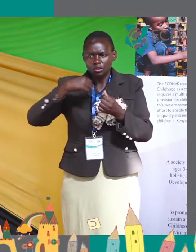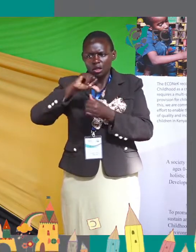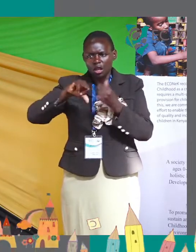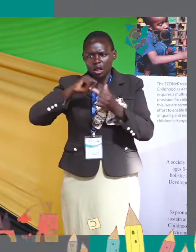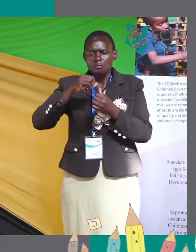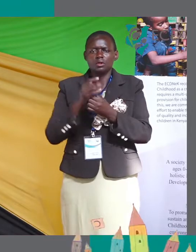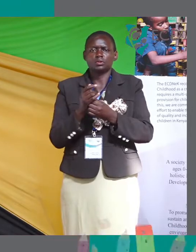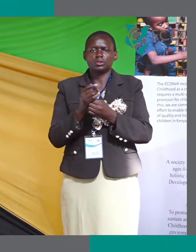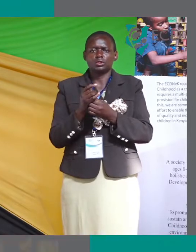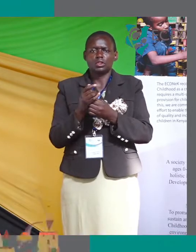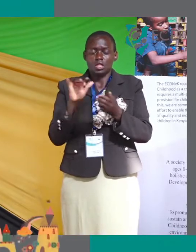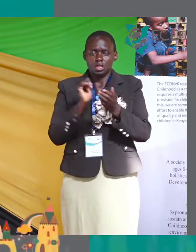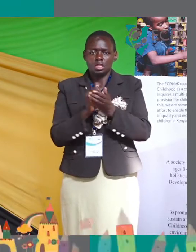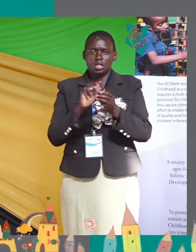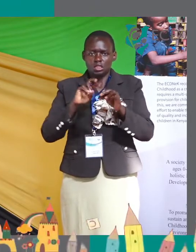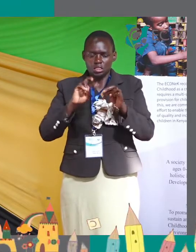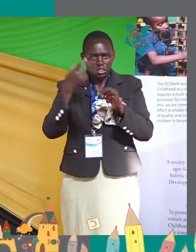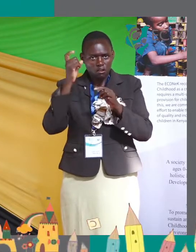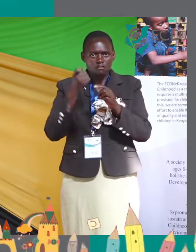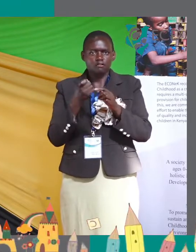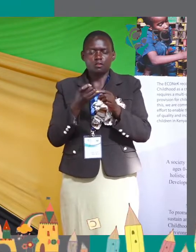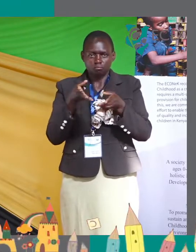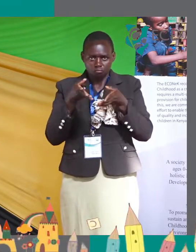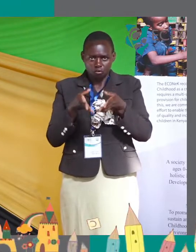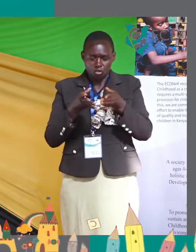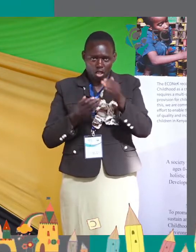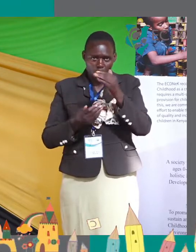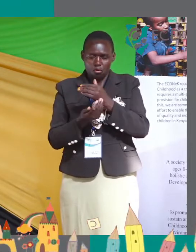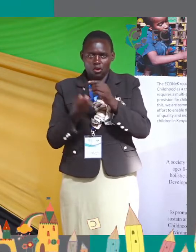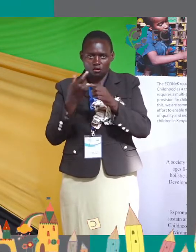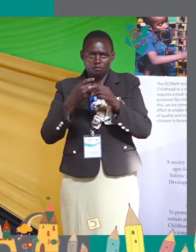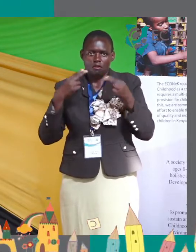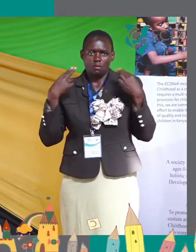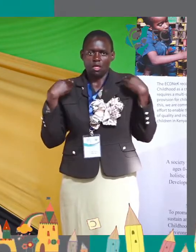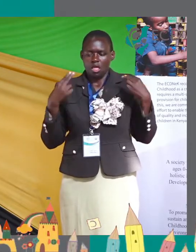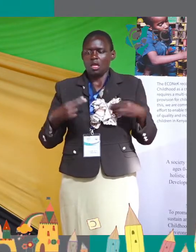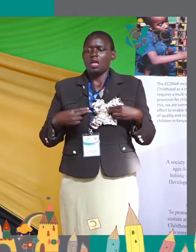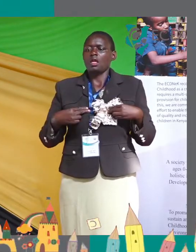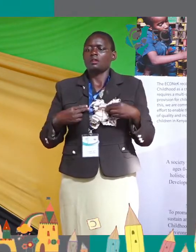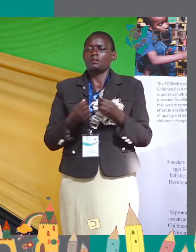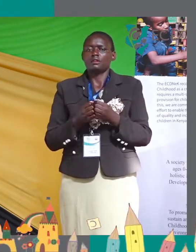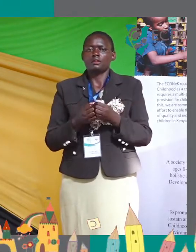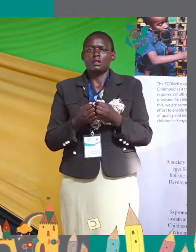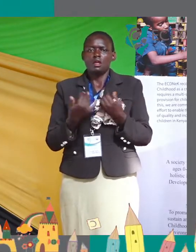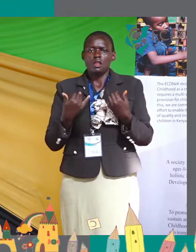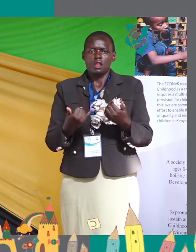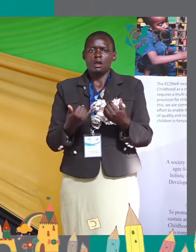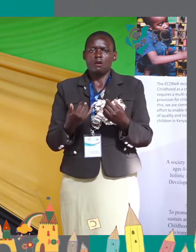this morning. So at the end of the day, the percentage, the coverage has been